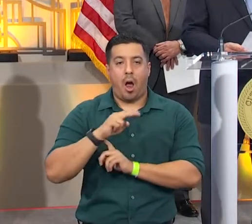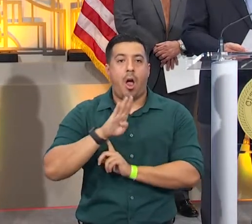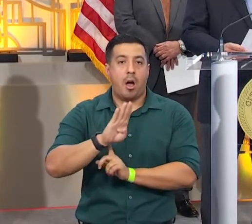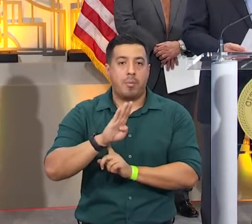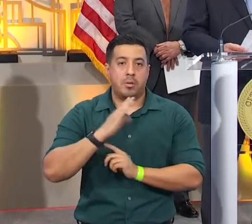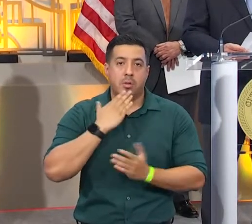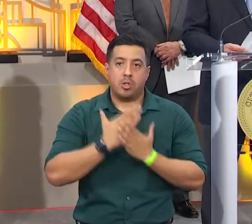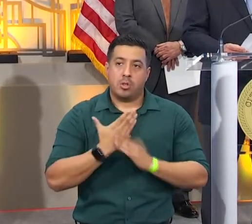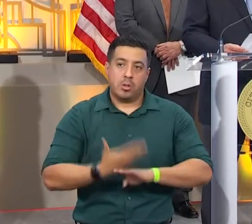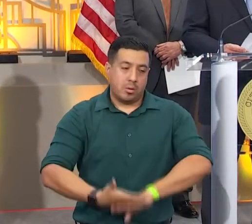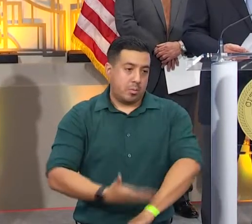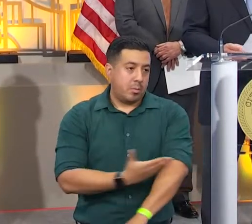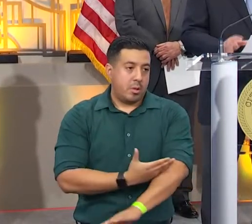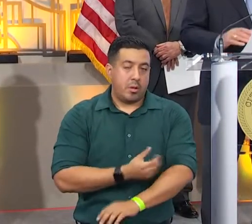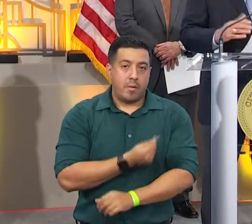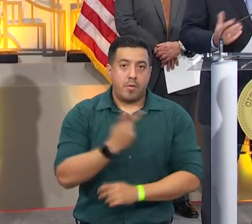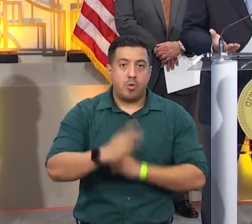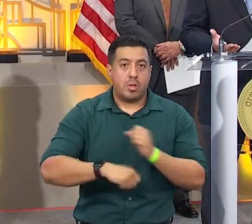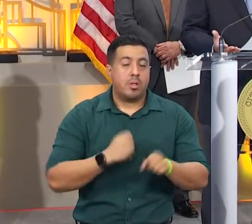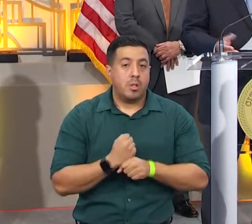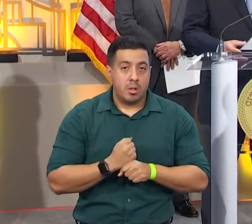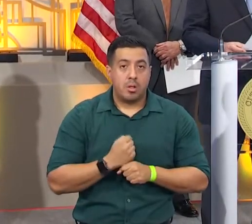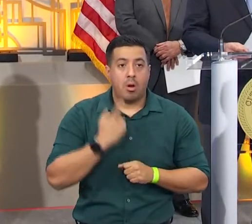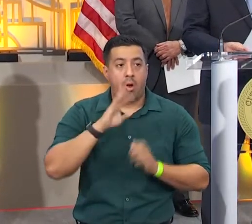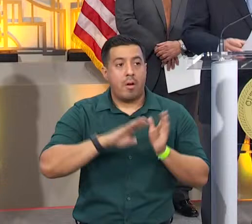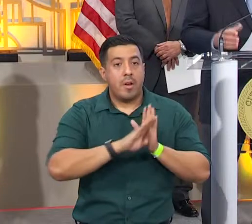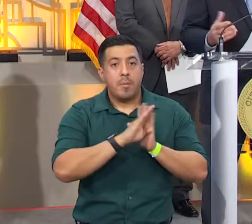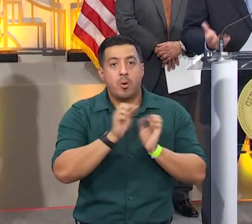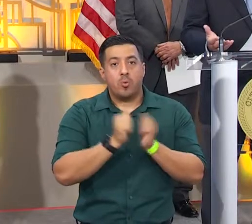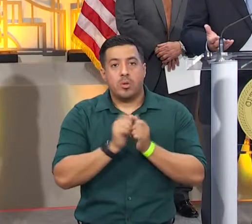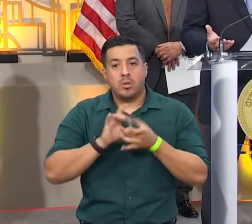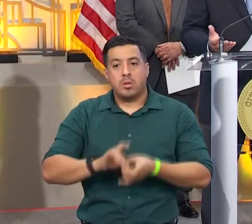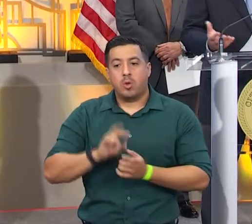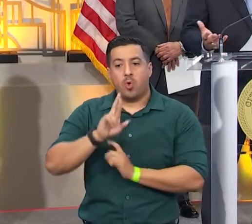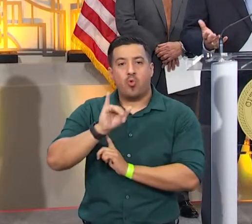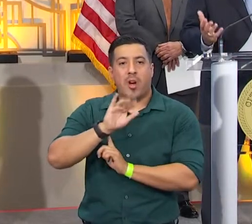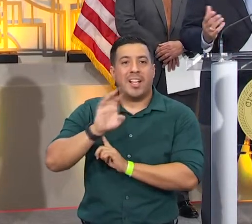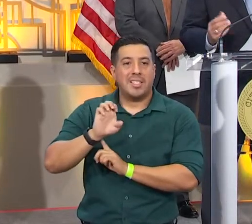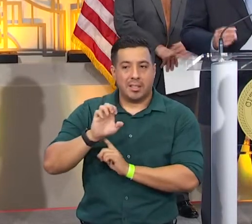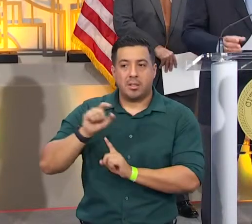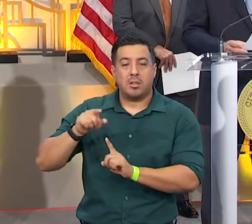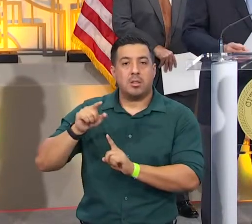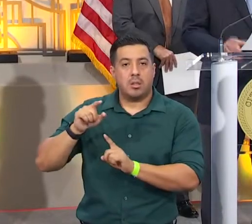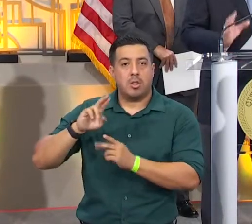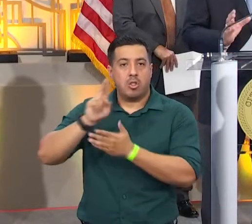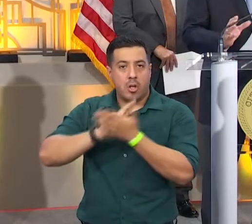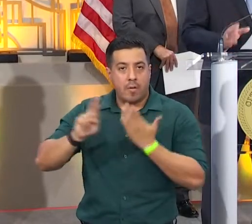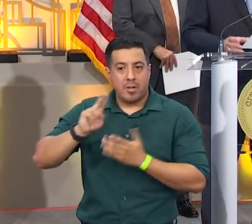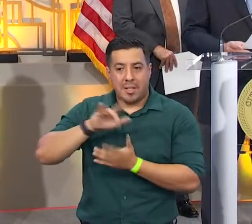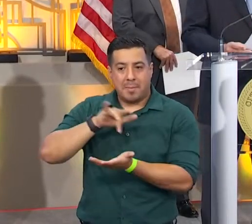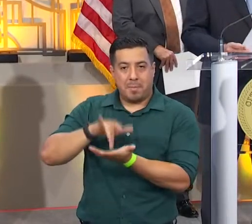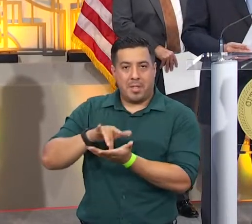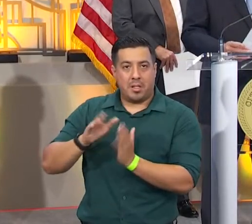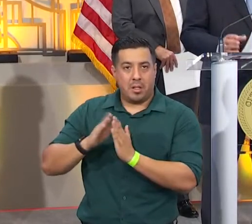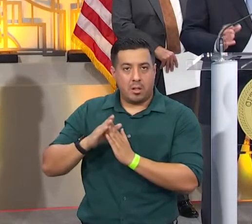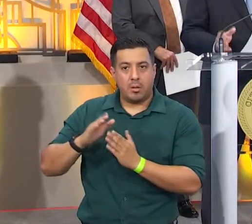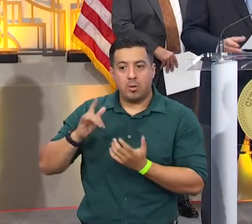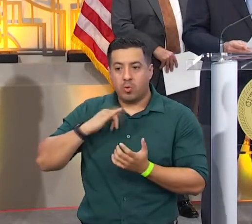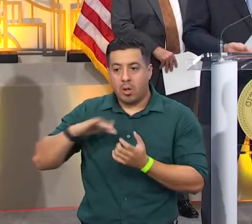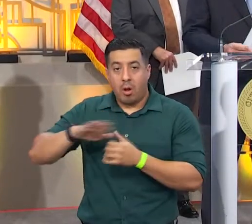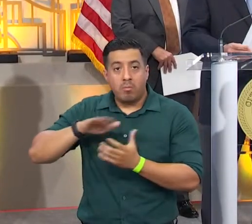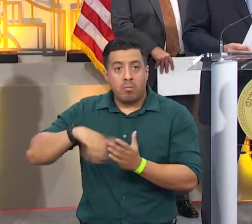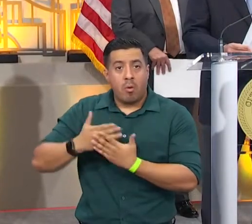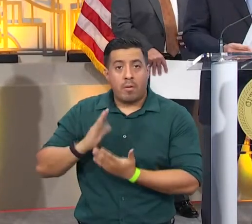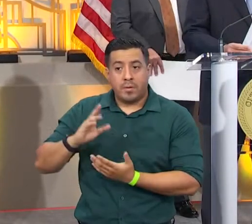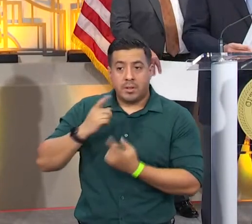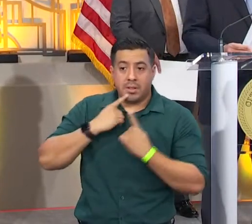incredible progress in these last several years with the development of Rice University's Midtown Innovation District, centered around the ION, the